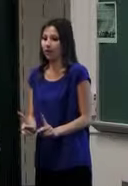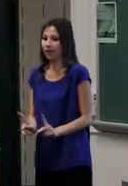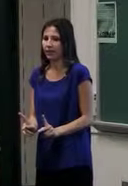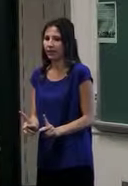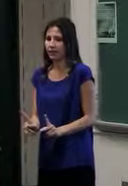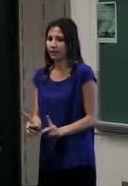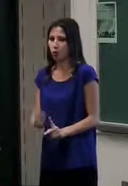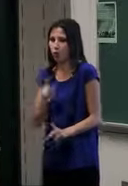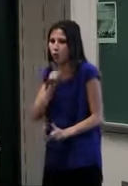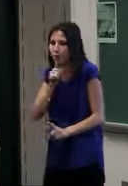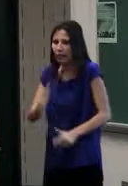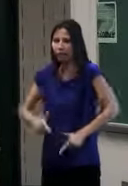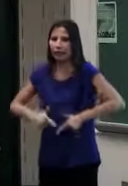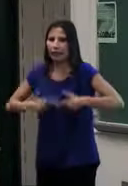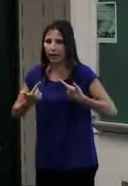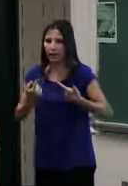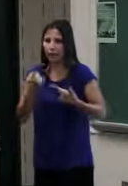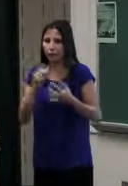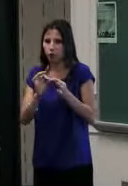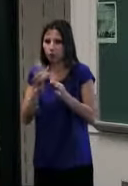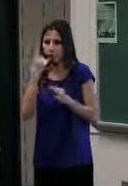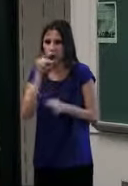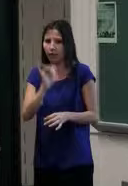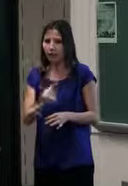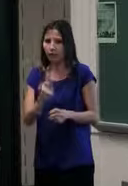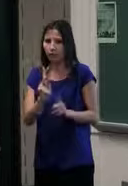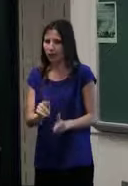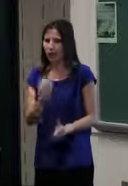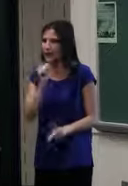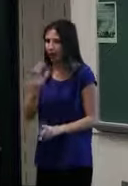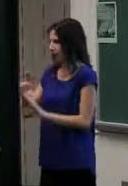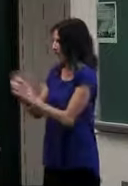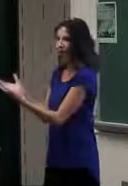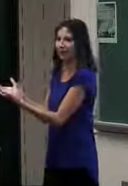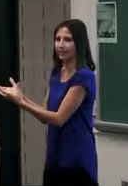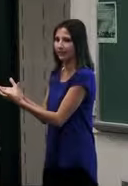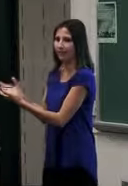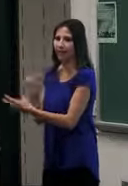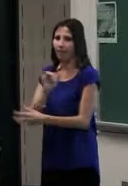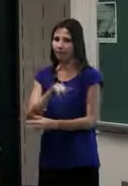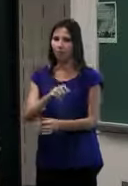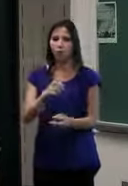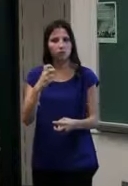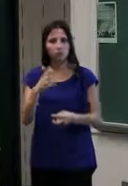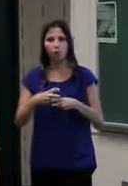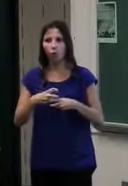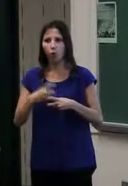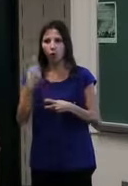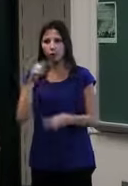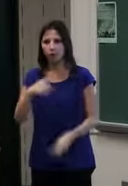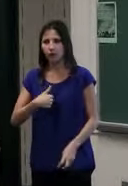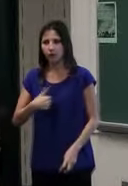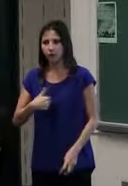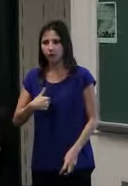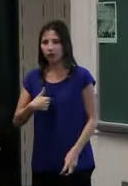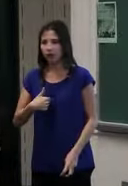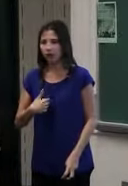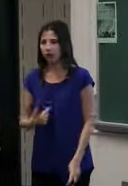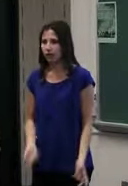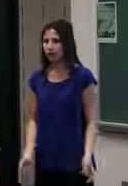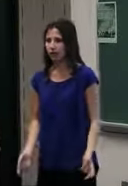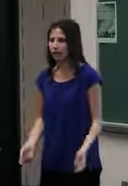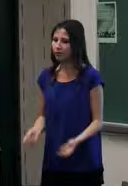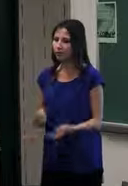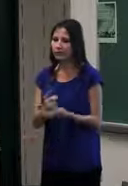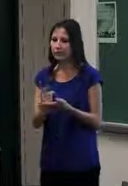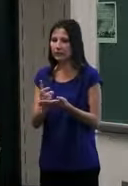anything. It was like a real person I was interpreting for. That was really, really hard. But I mean, it kind of went away after like the first